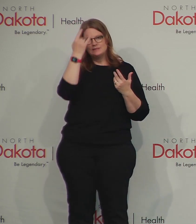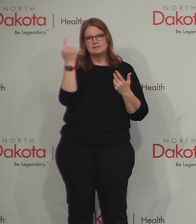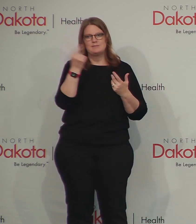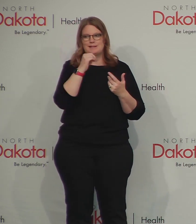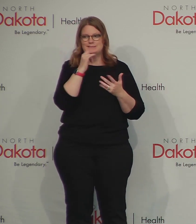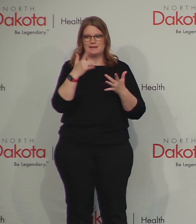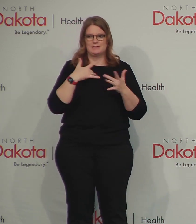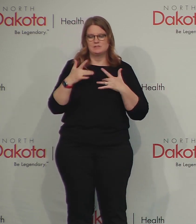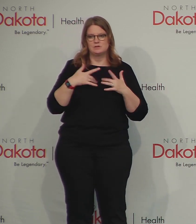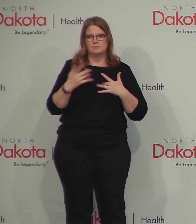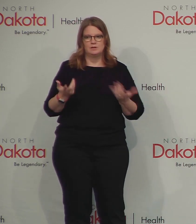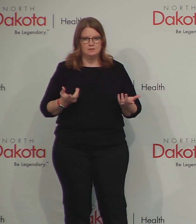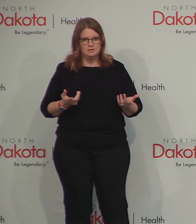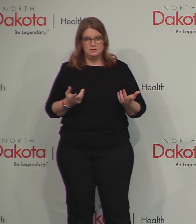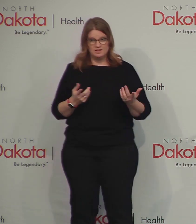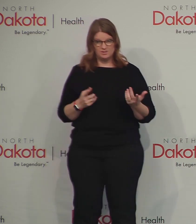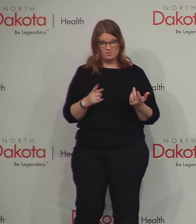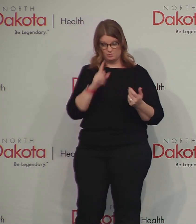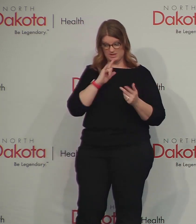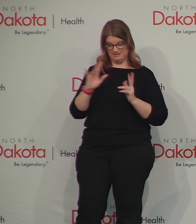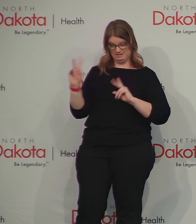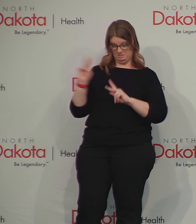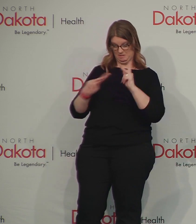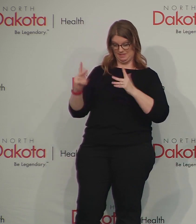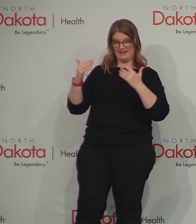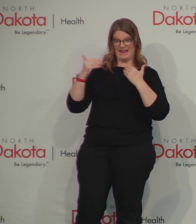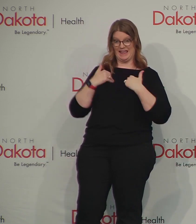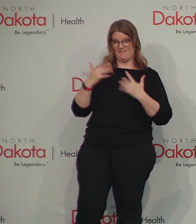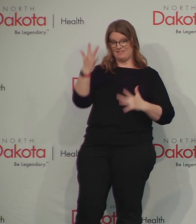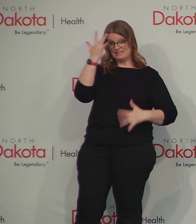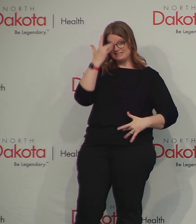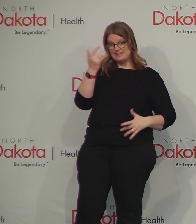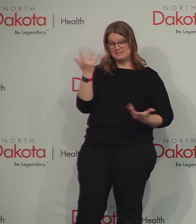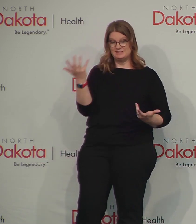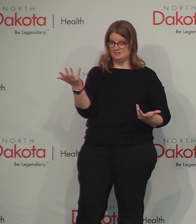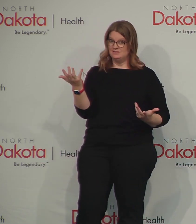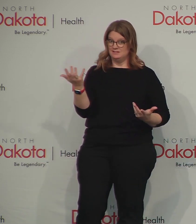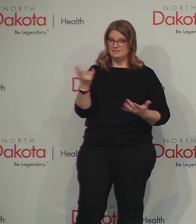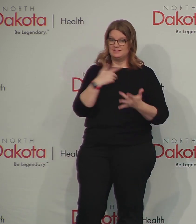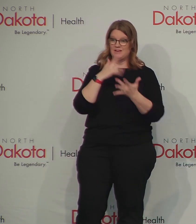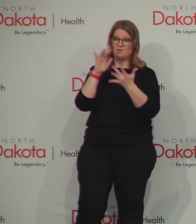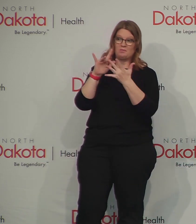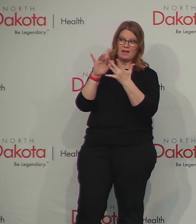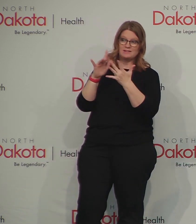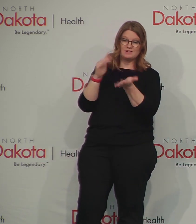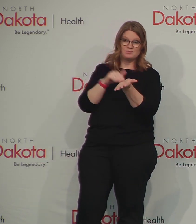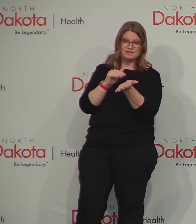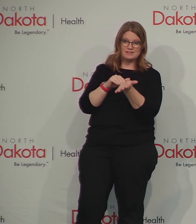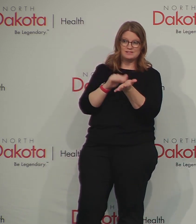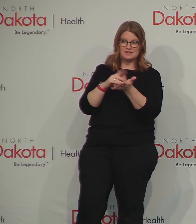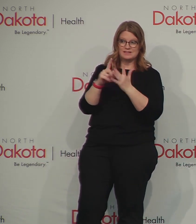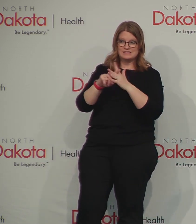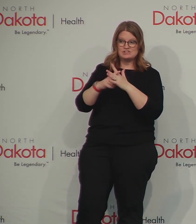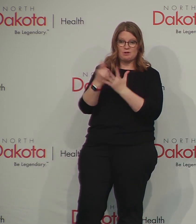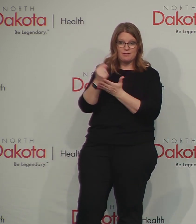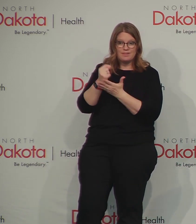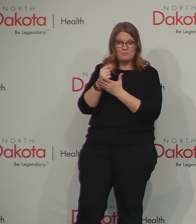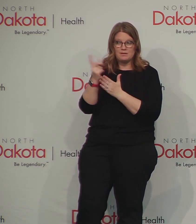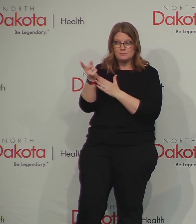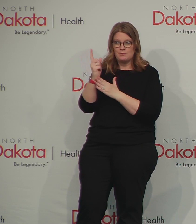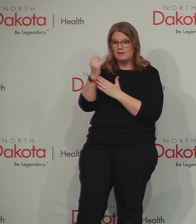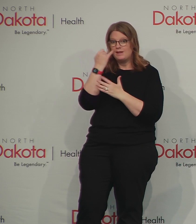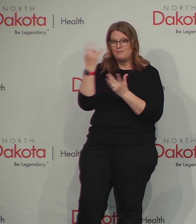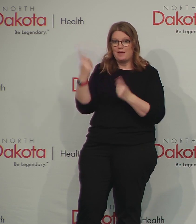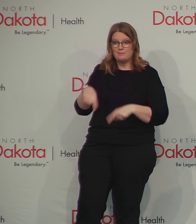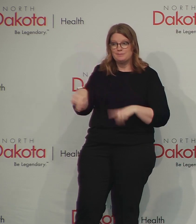to worry about, listen to the people who've had the disease. And if you're positive and you're vulnerable, get in contact with your physician and get on the therapeutics early and save yourself